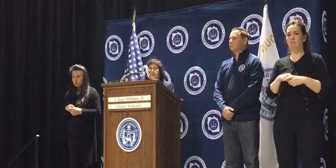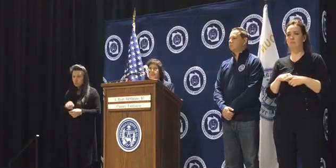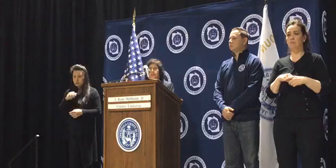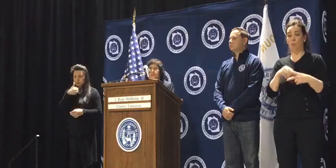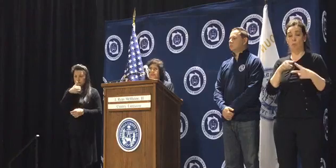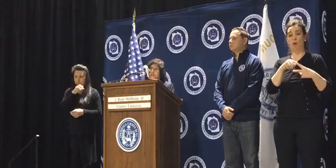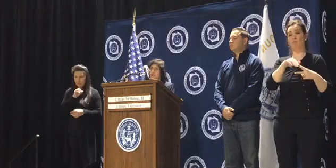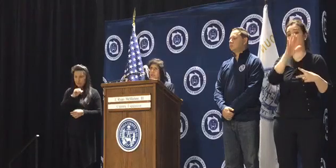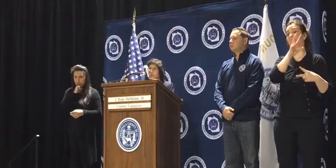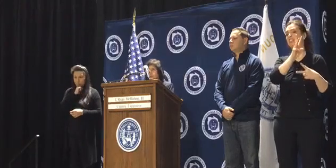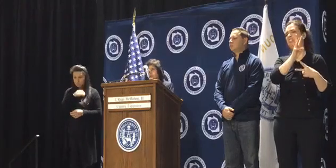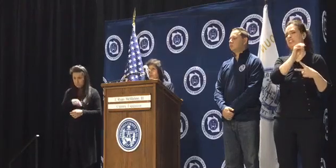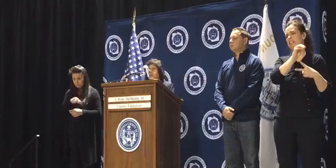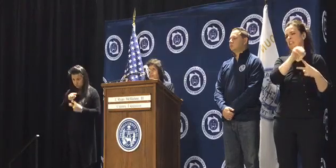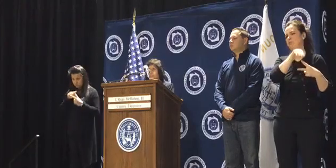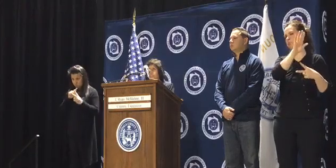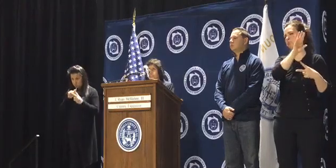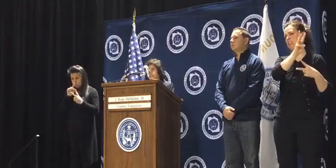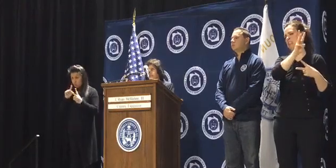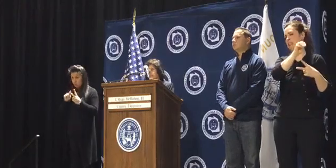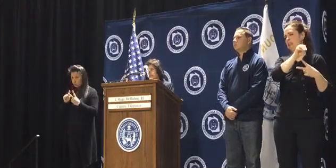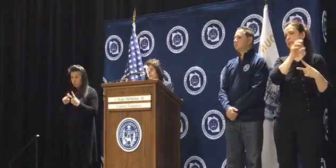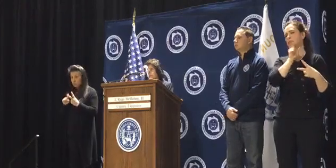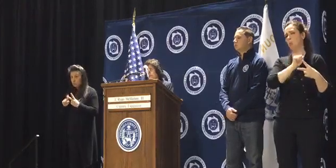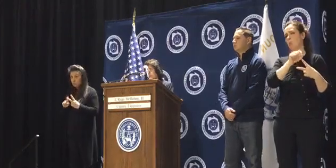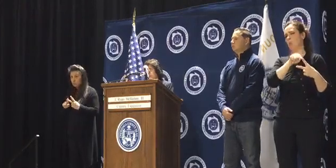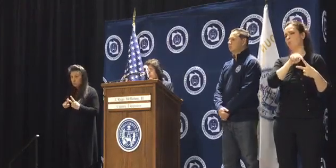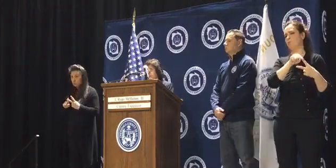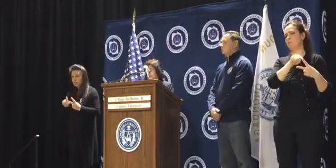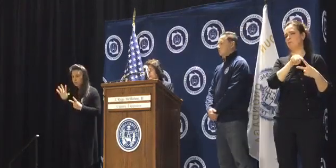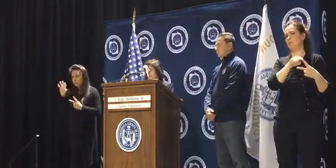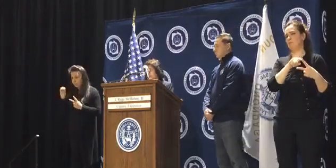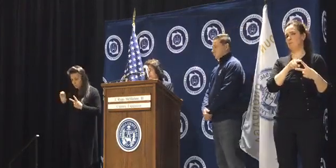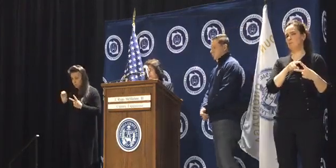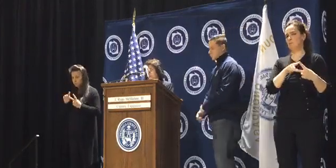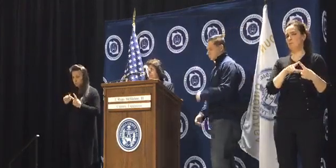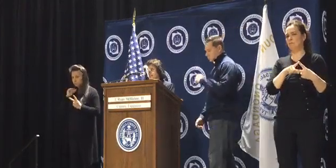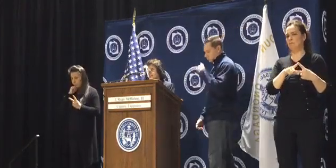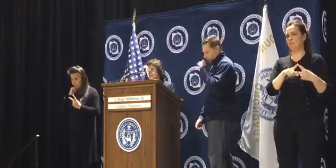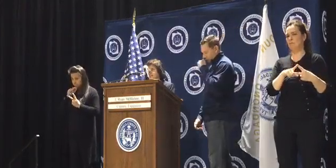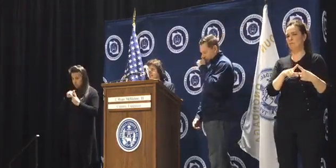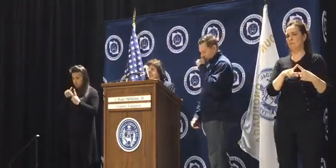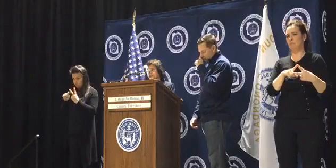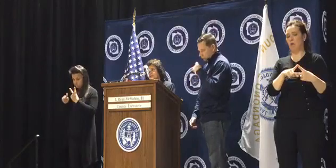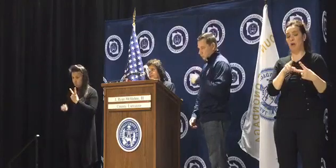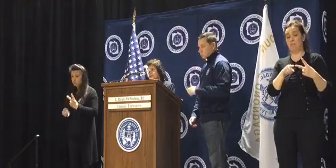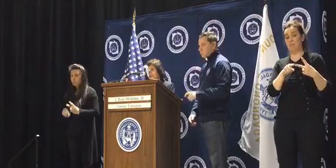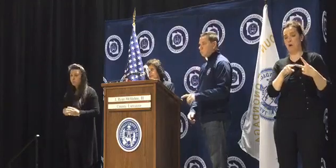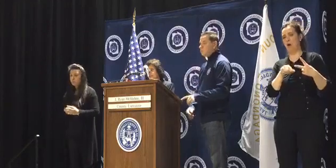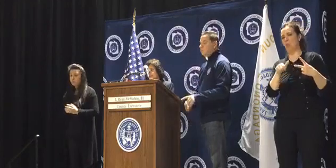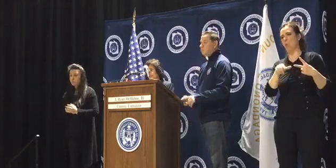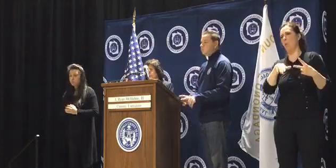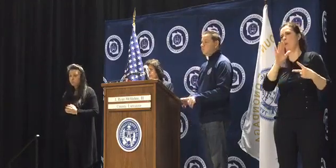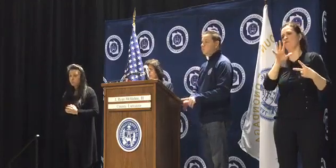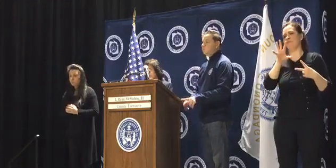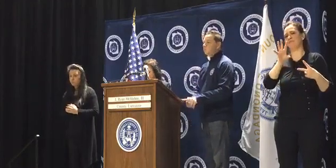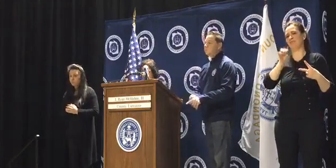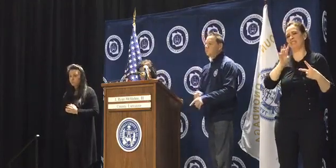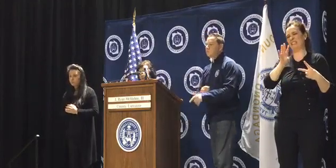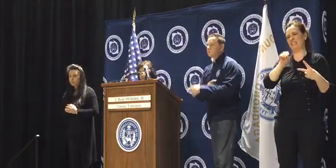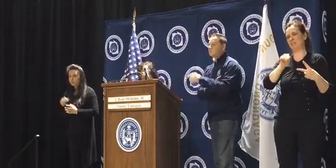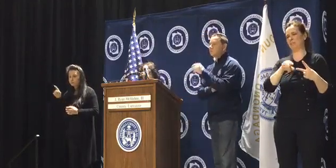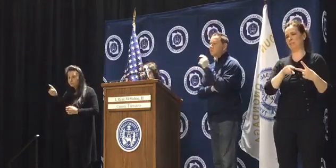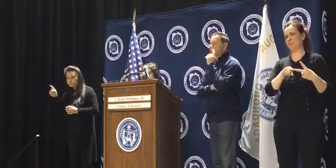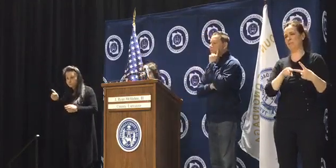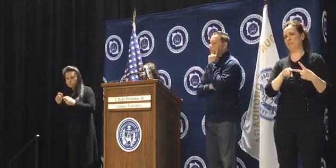second one is over 50. So between 50 and 60. Of the new cases, is there